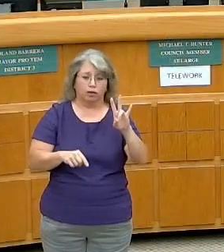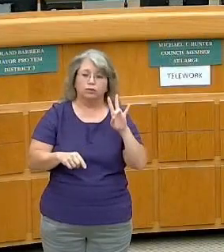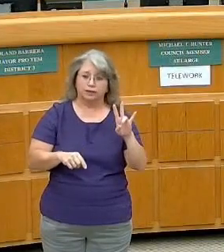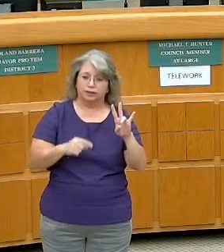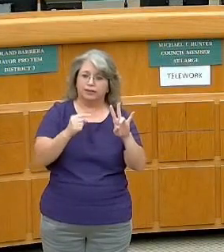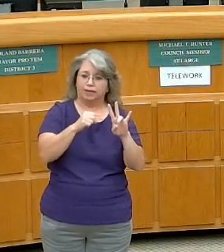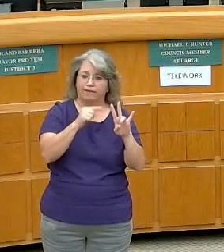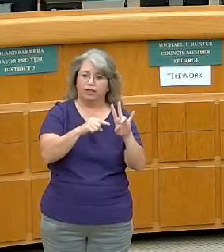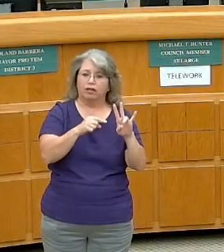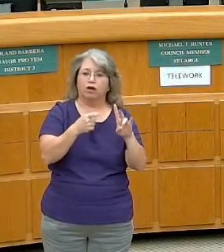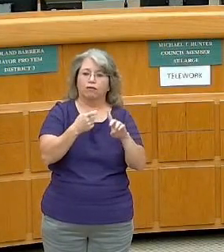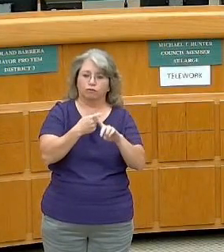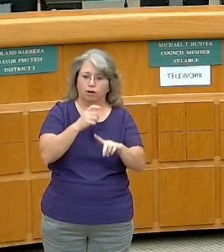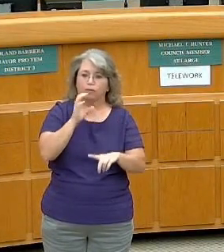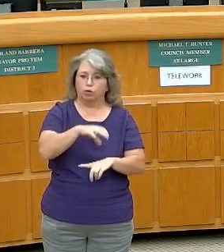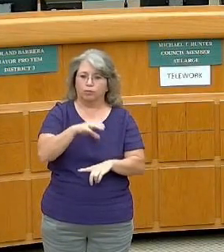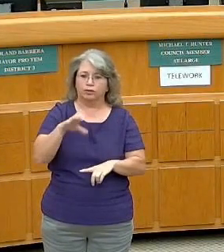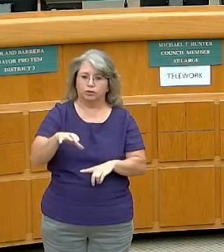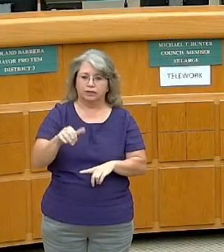Christi cases, yes.